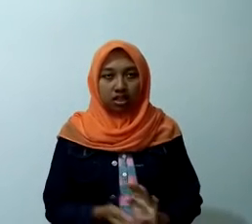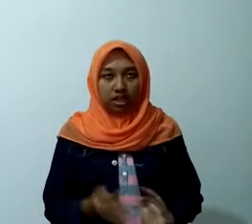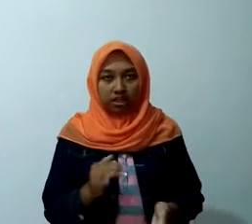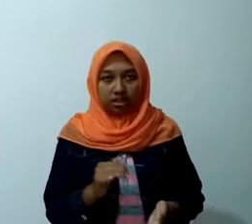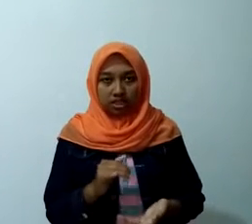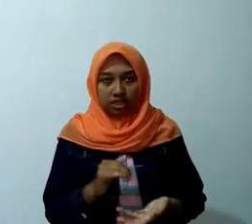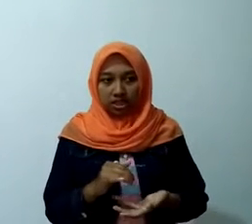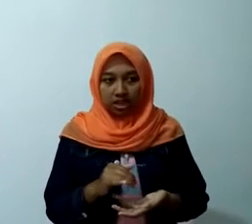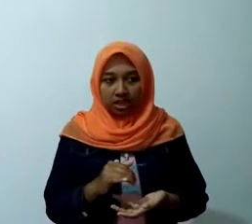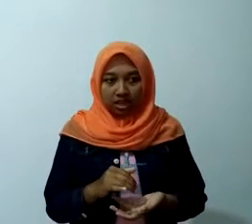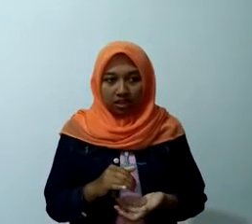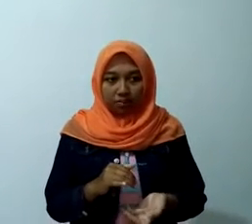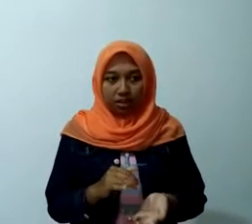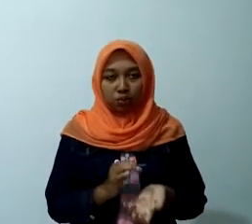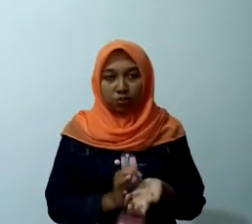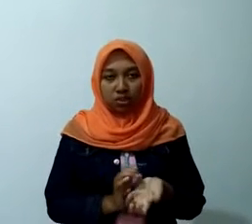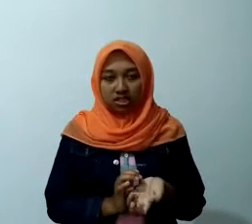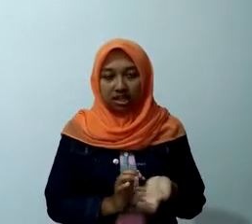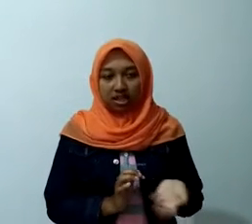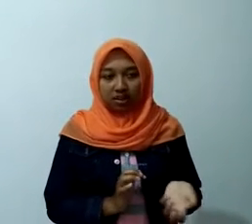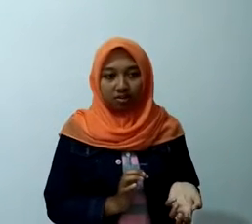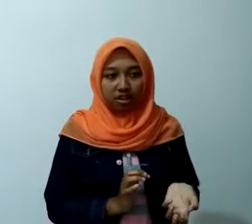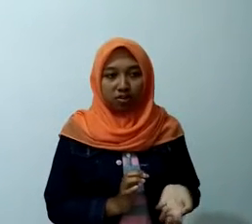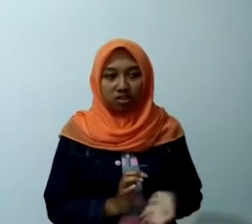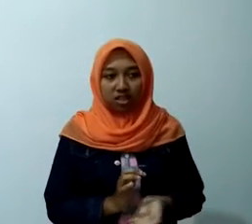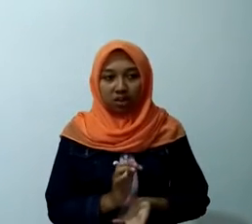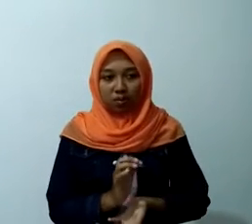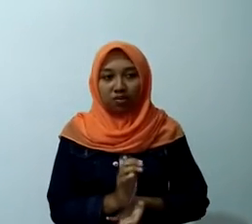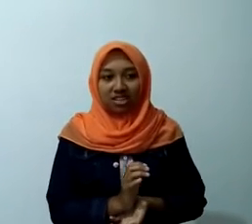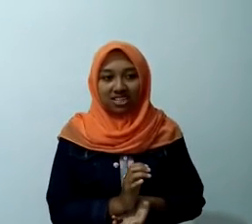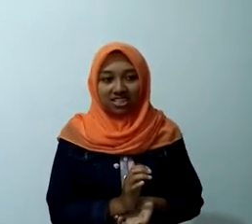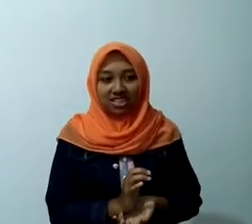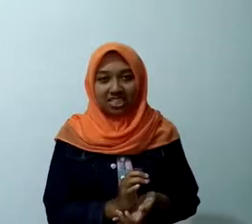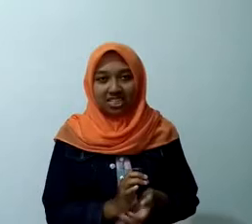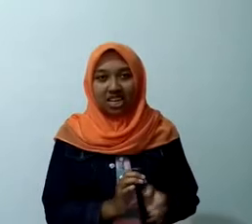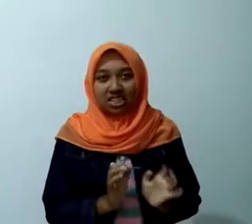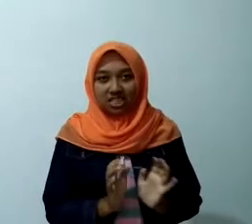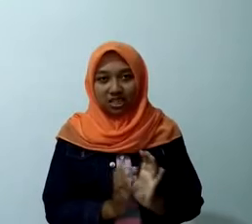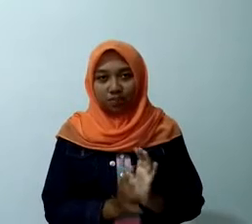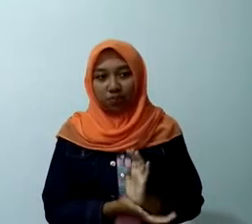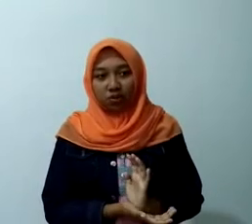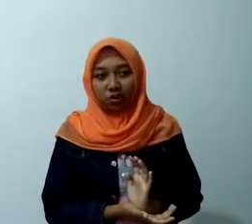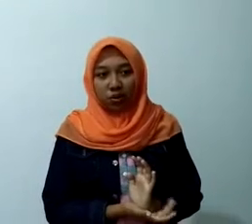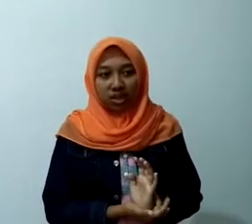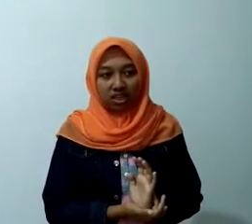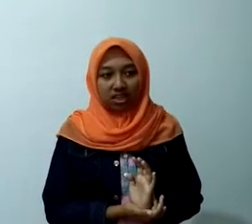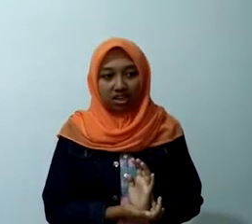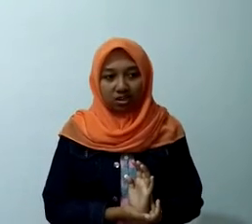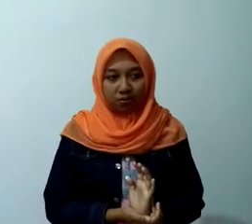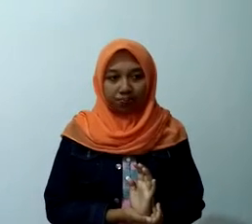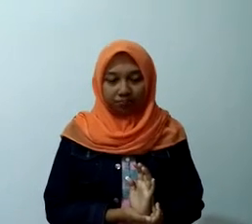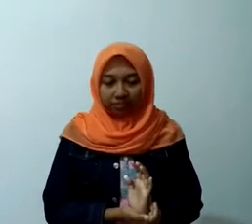about in this mini proposal, we using type of the research is descriptive